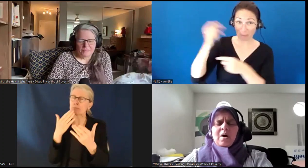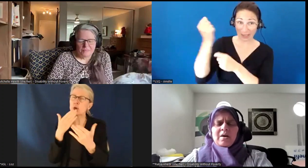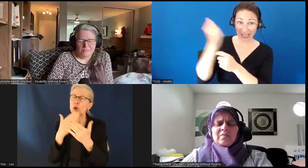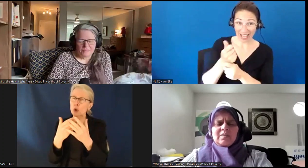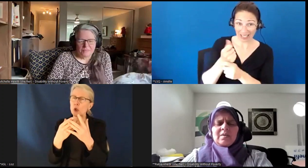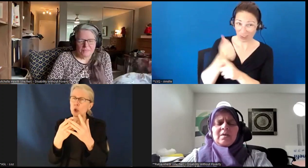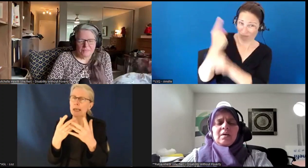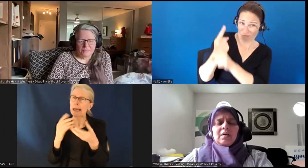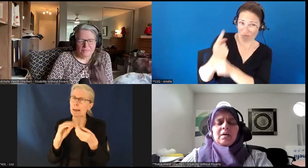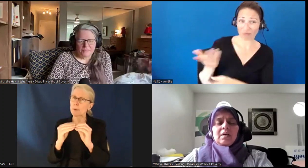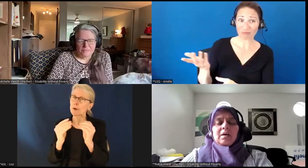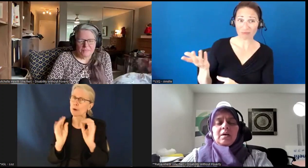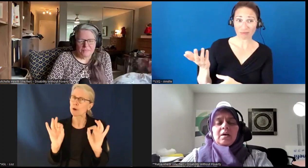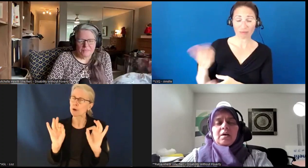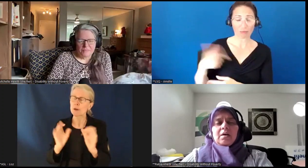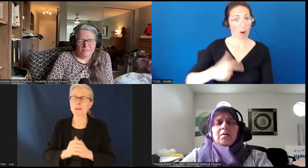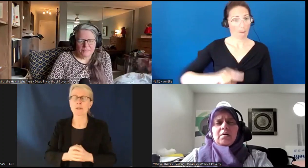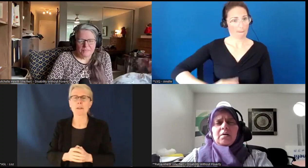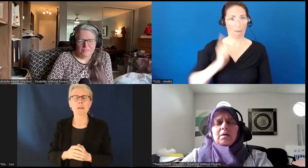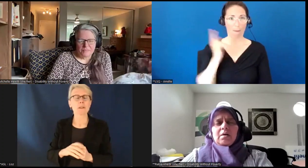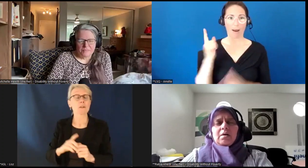amount was